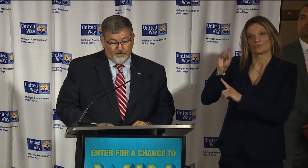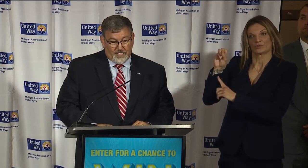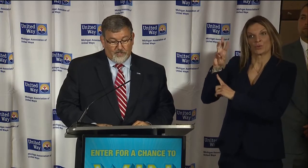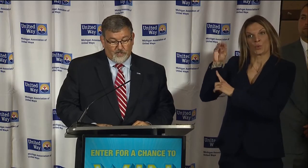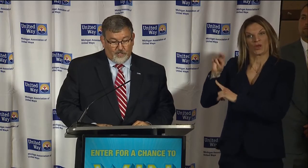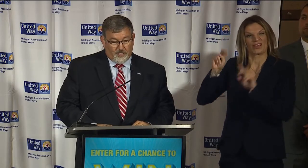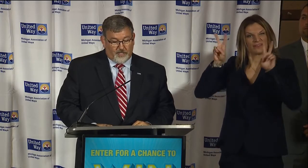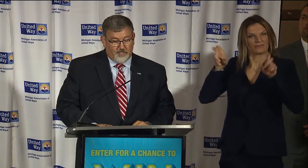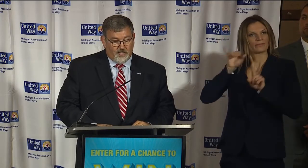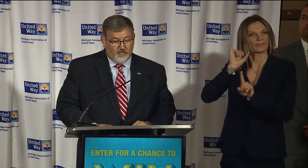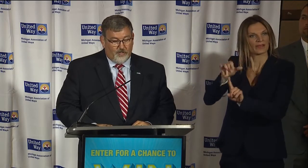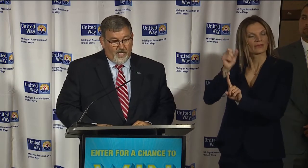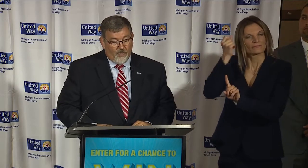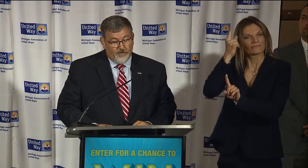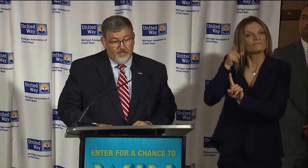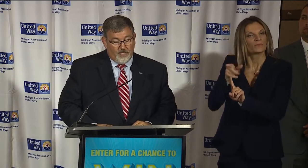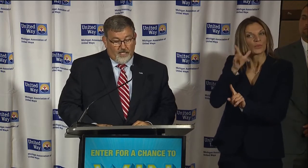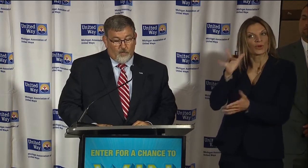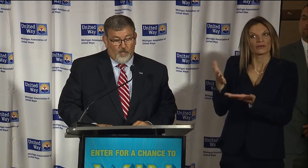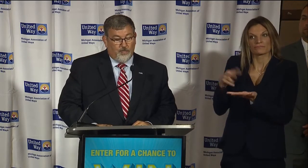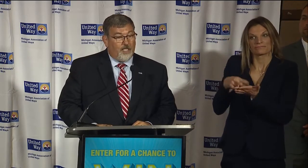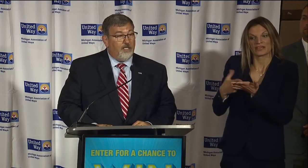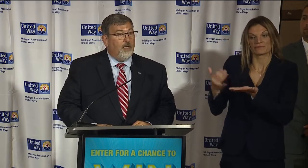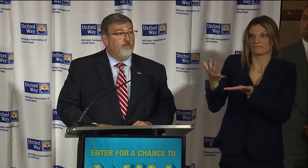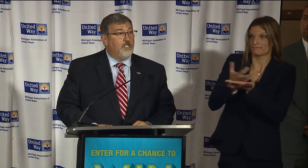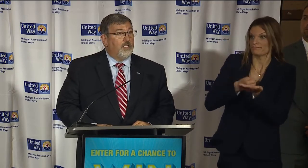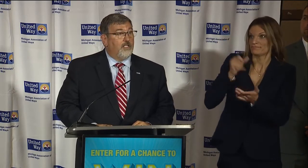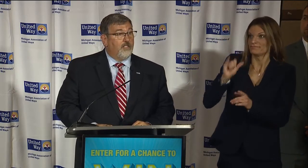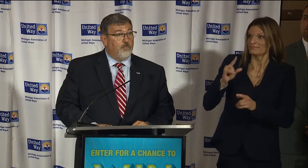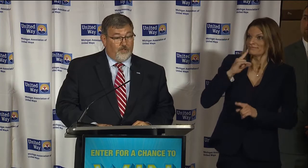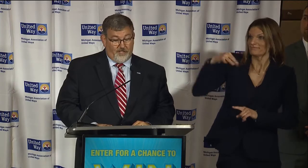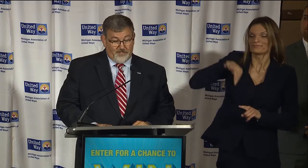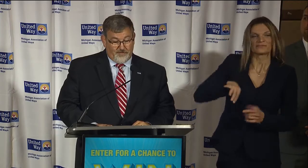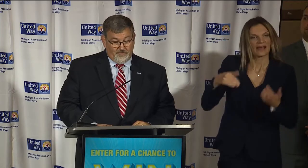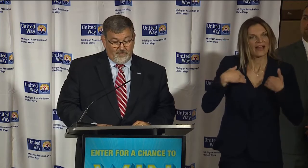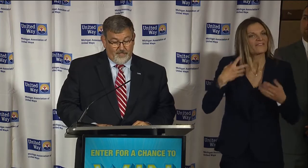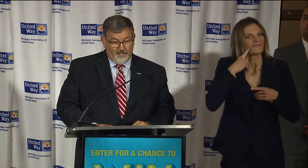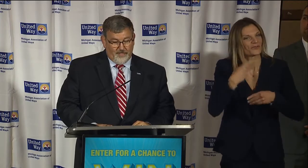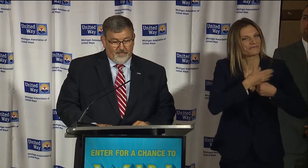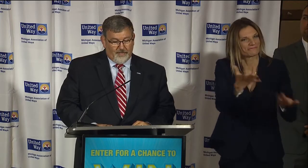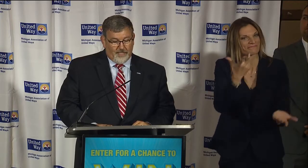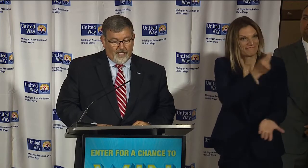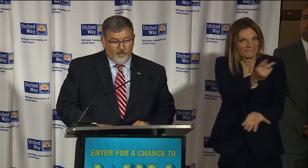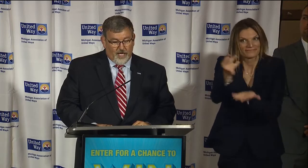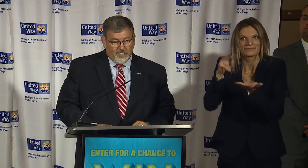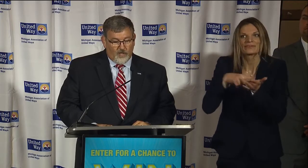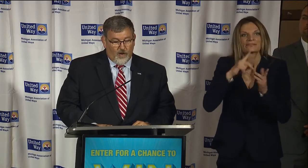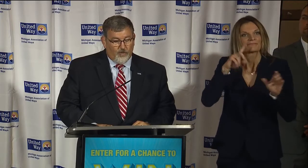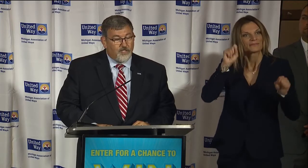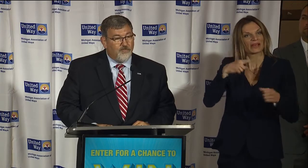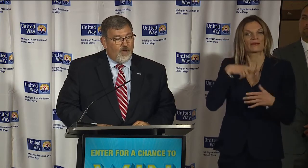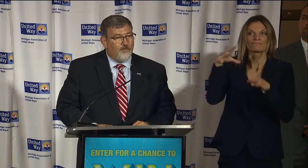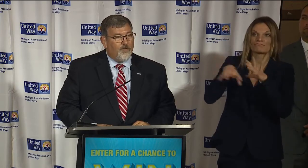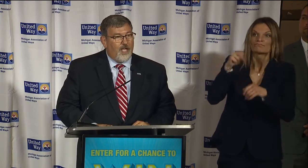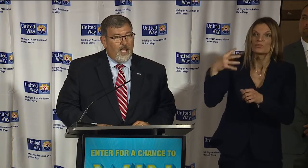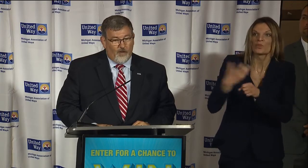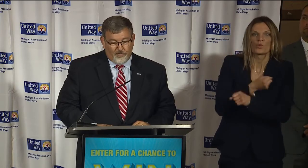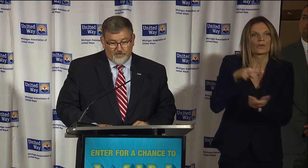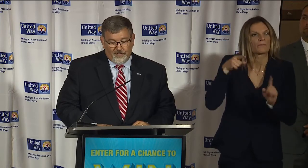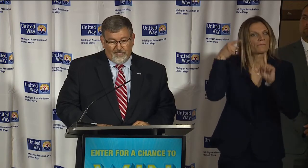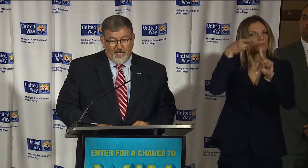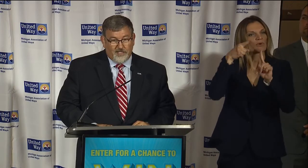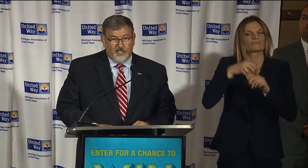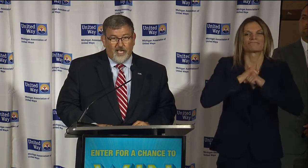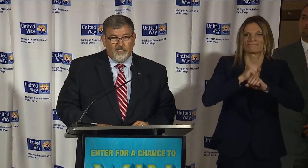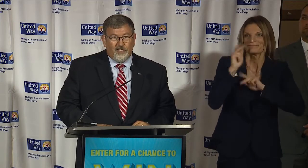further, ensuring the continued health and well-being of Michigan communities. United Way has always fought for the